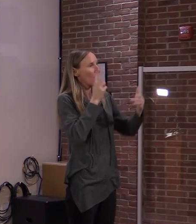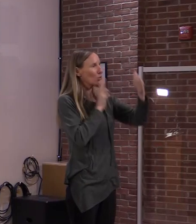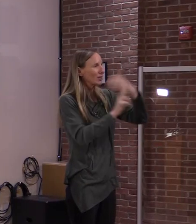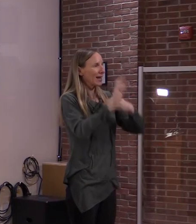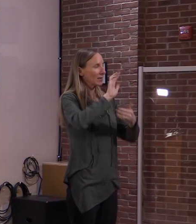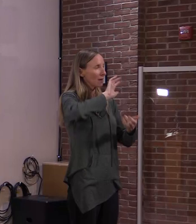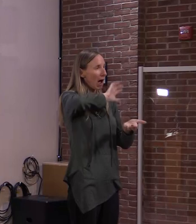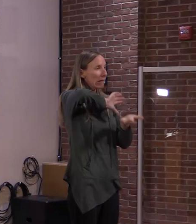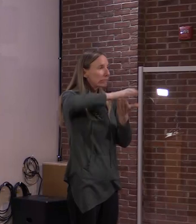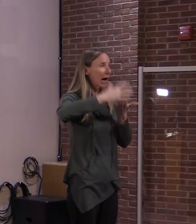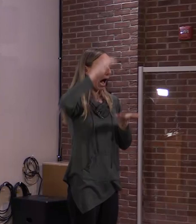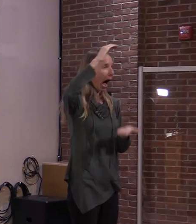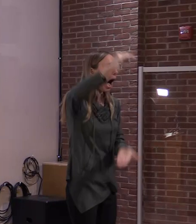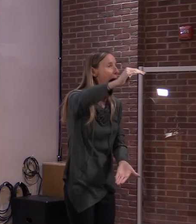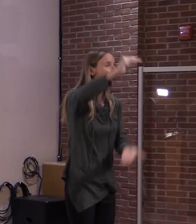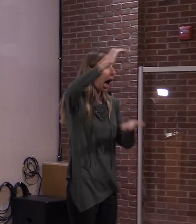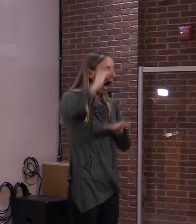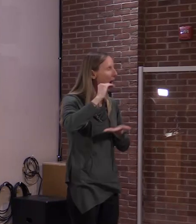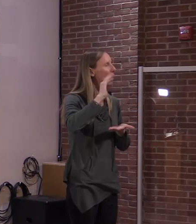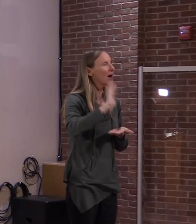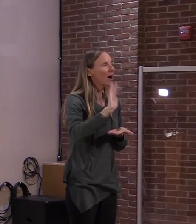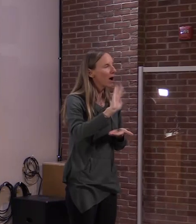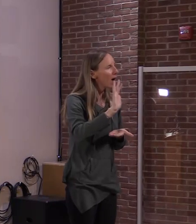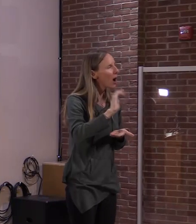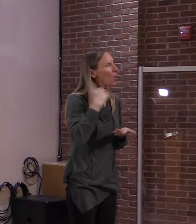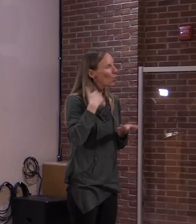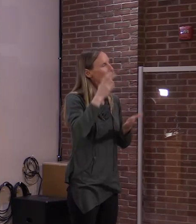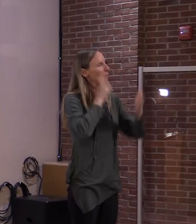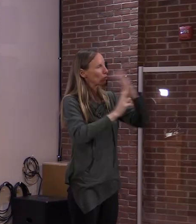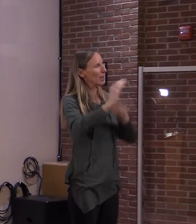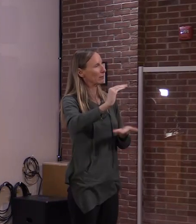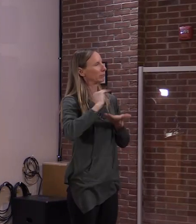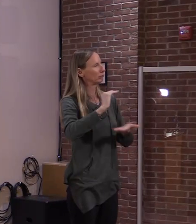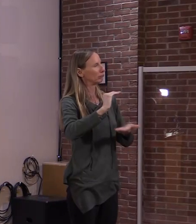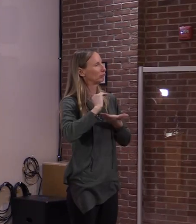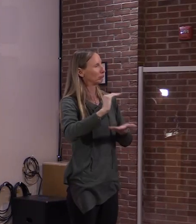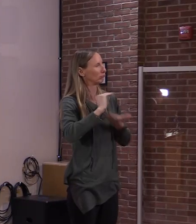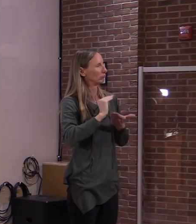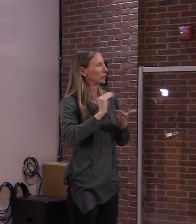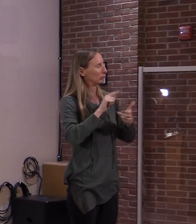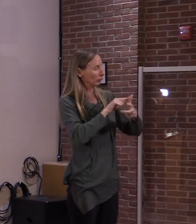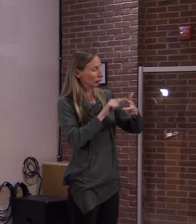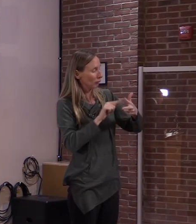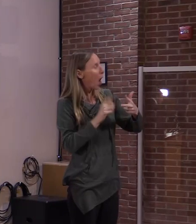administered separate from the Johnson & Johnson vaccine.